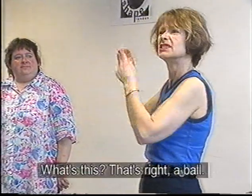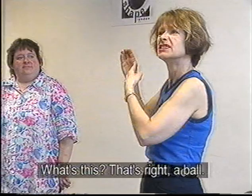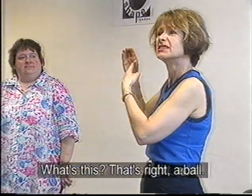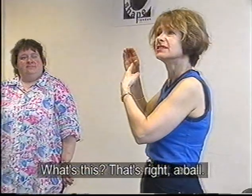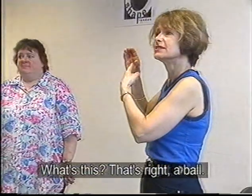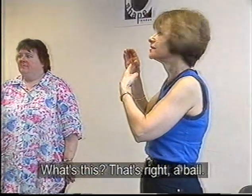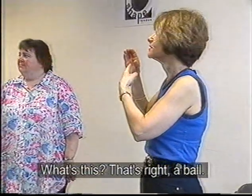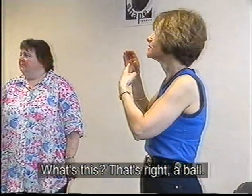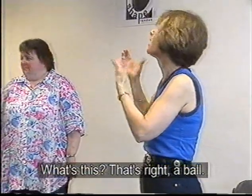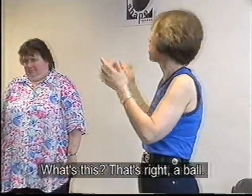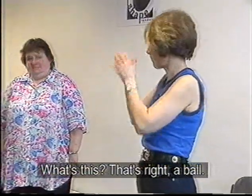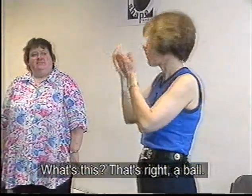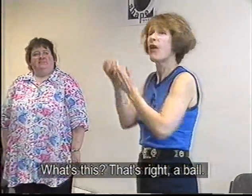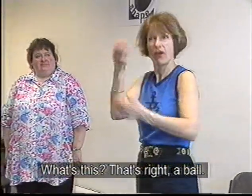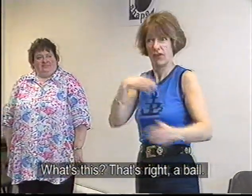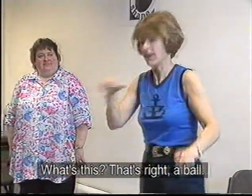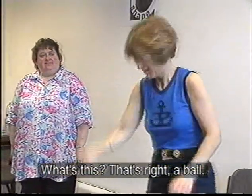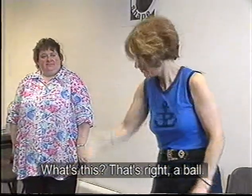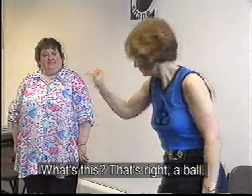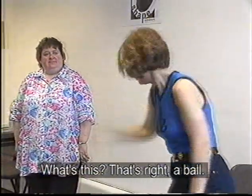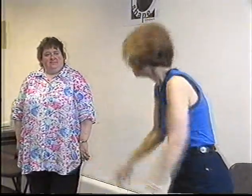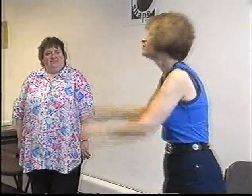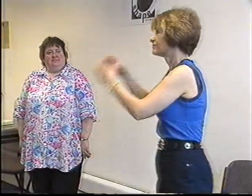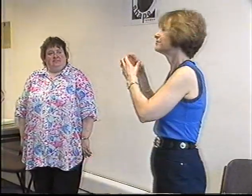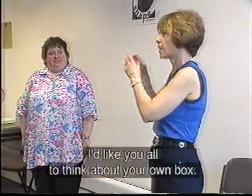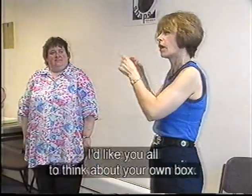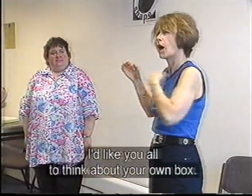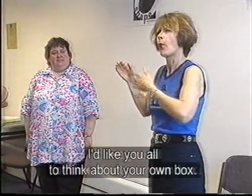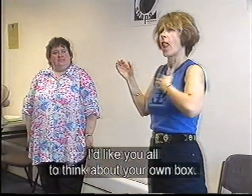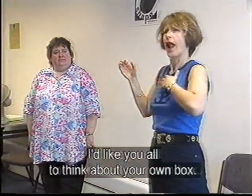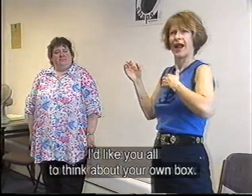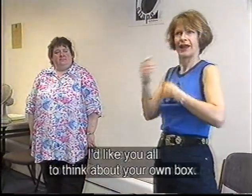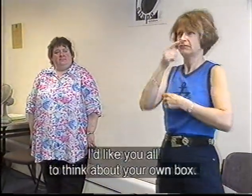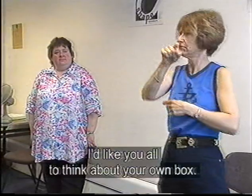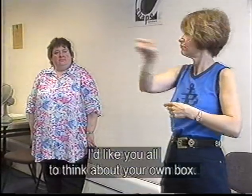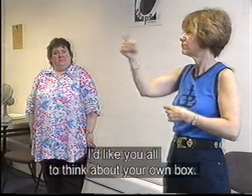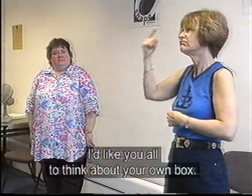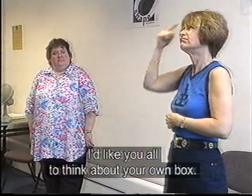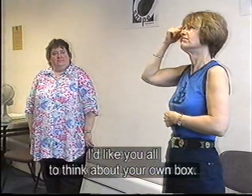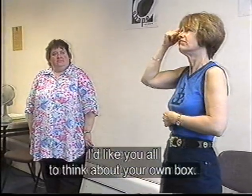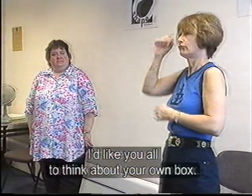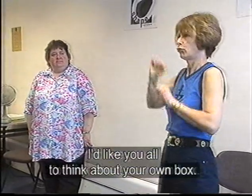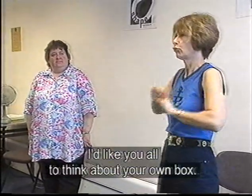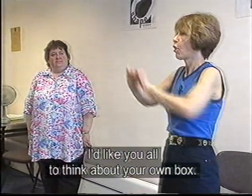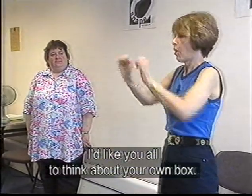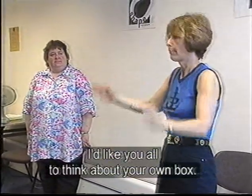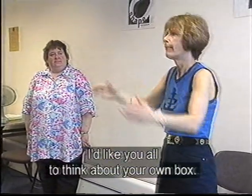What's this? Right, that's right, a ball. I'd like you all to think about your own box.